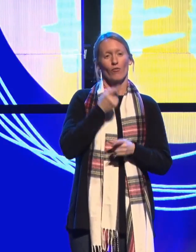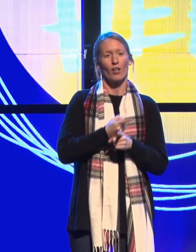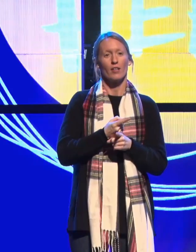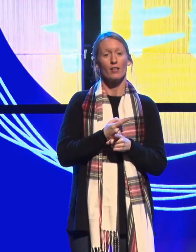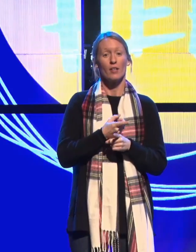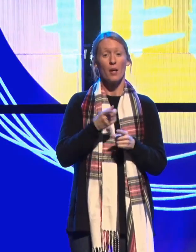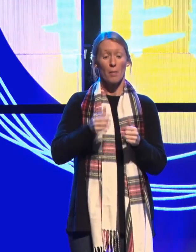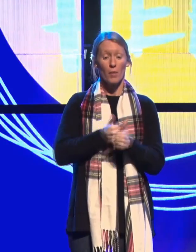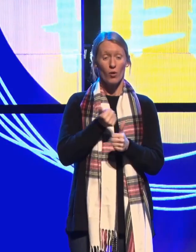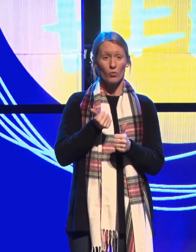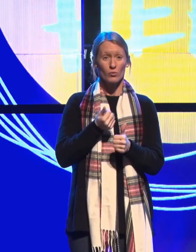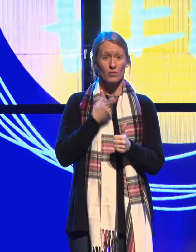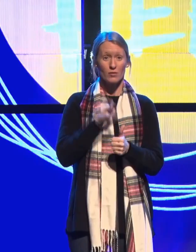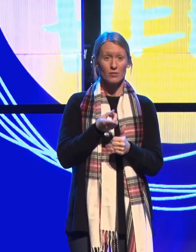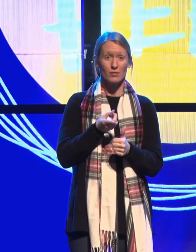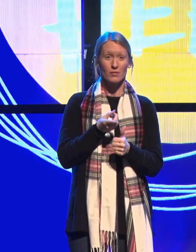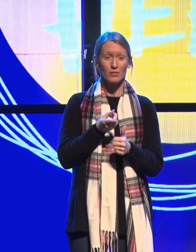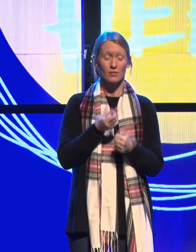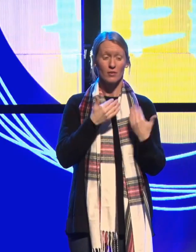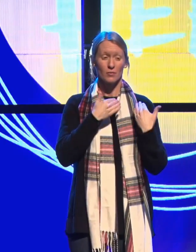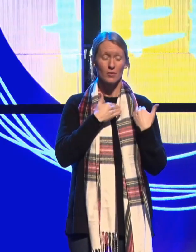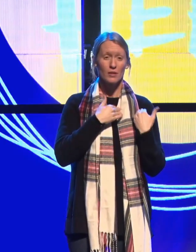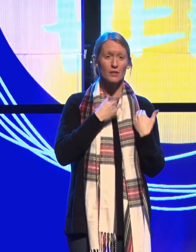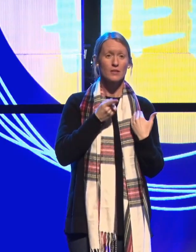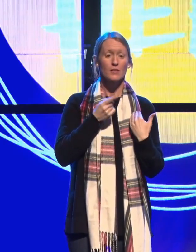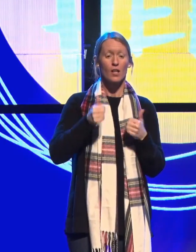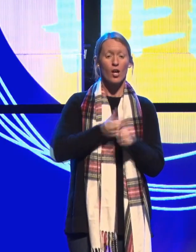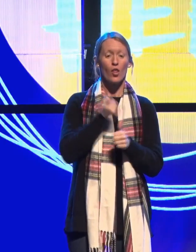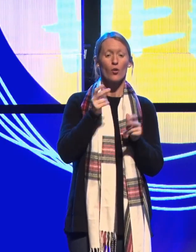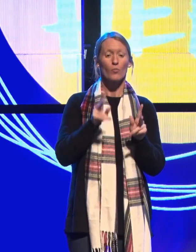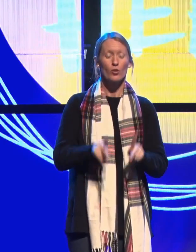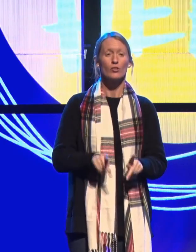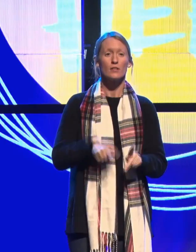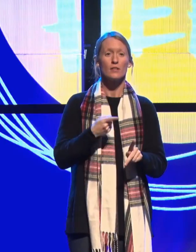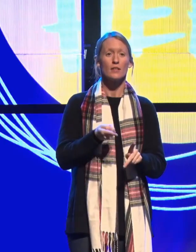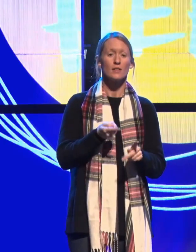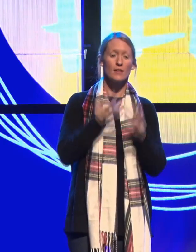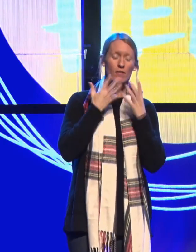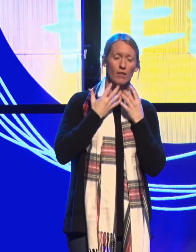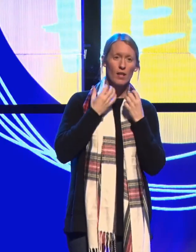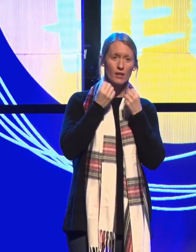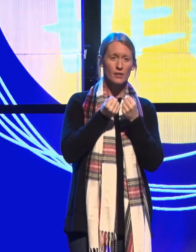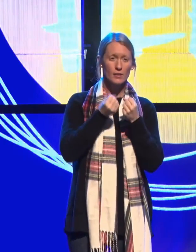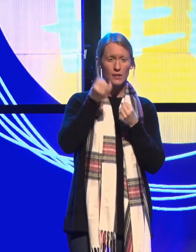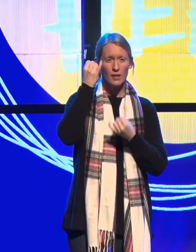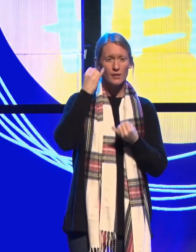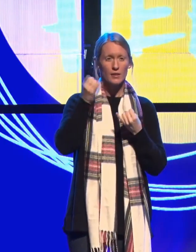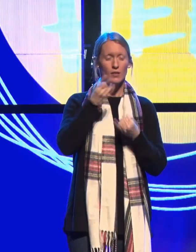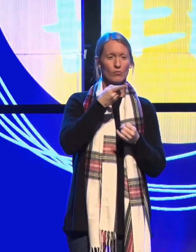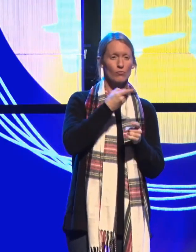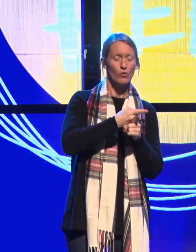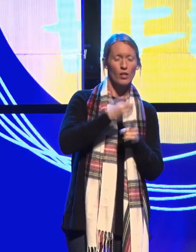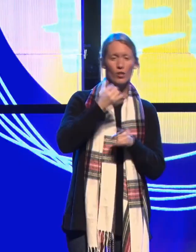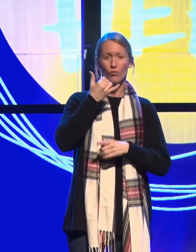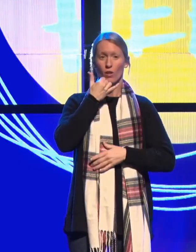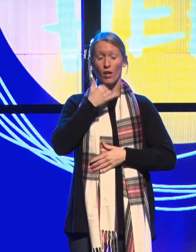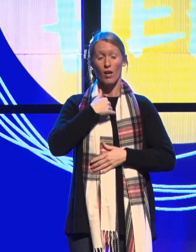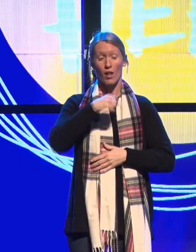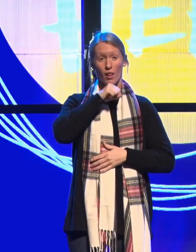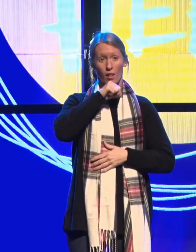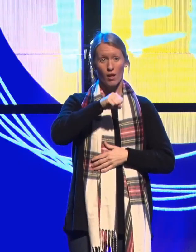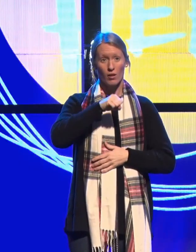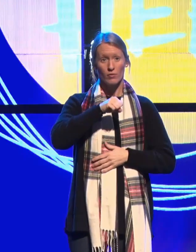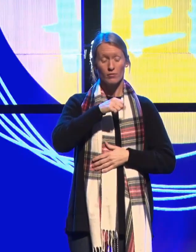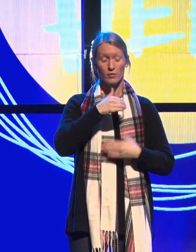want to be held accountable to somebody else's values for us, to somebody else's idea of morality. But we would love to be held accountable for